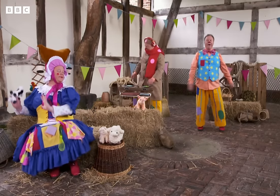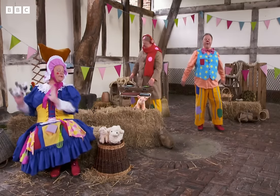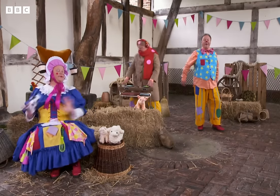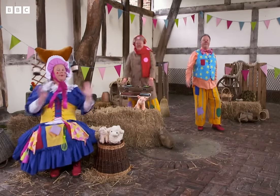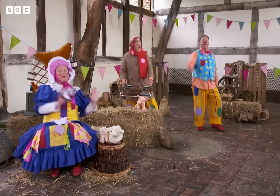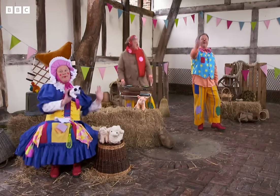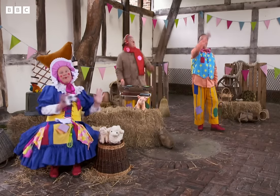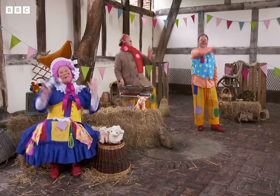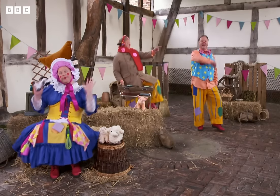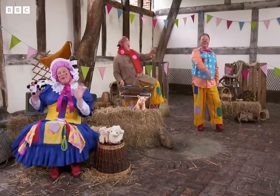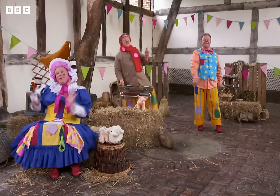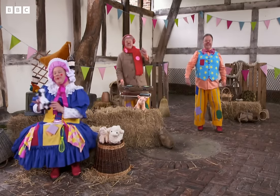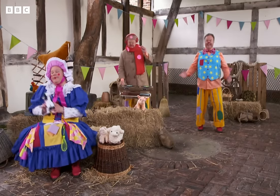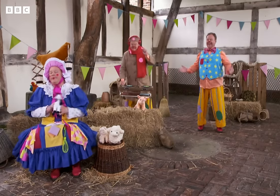Woohoo! Join in with us. Here we go.